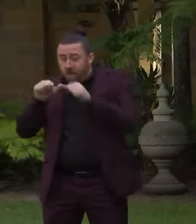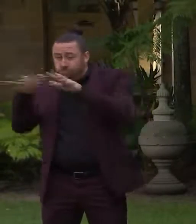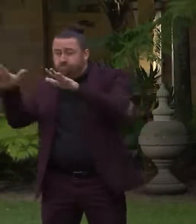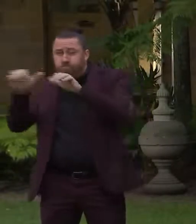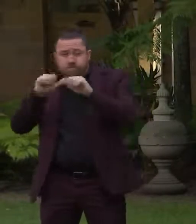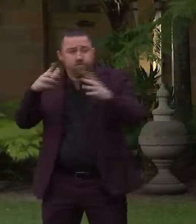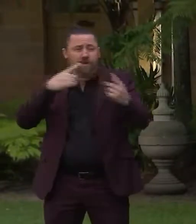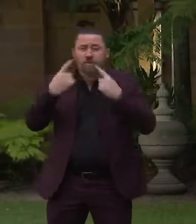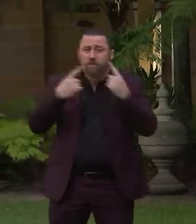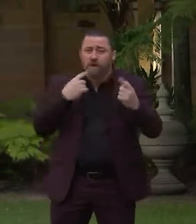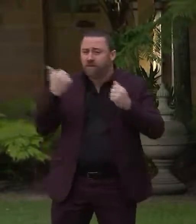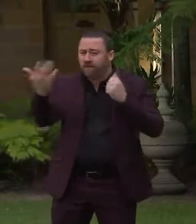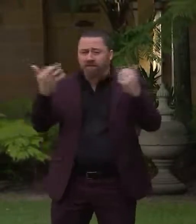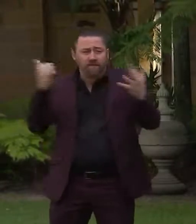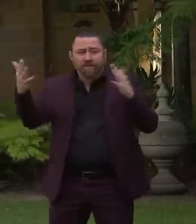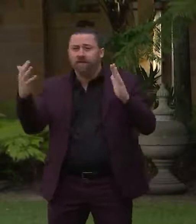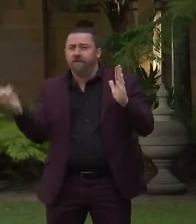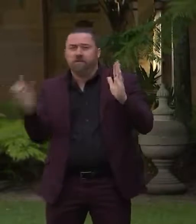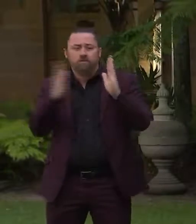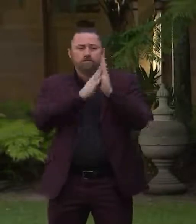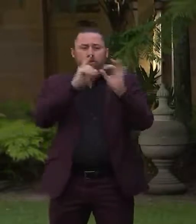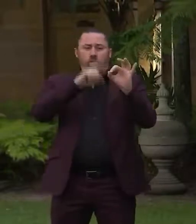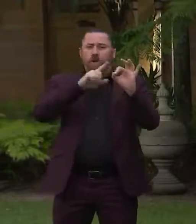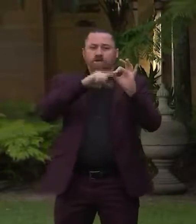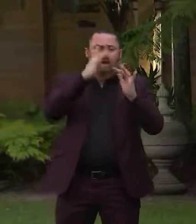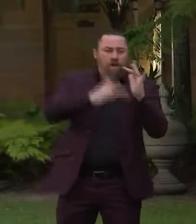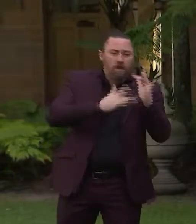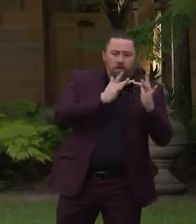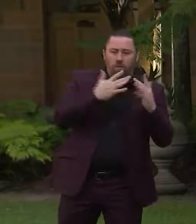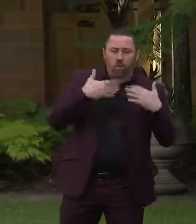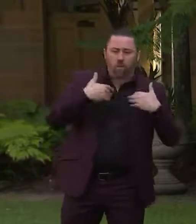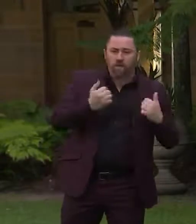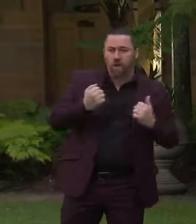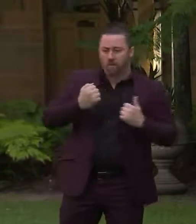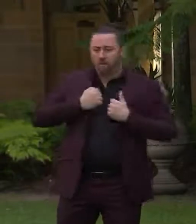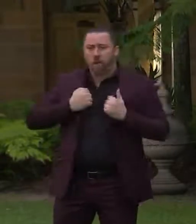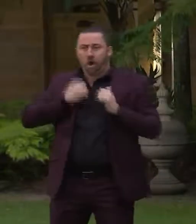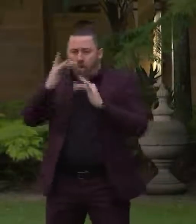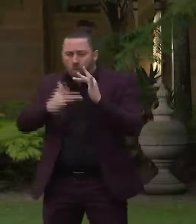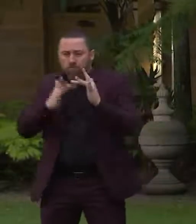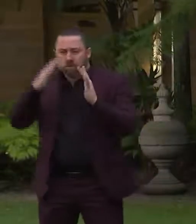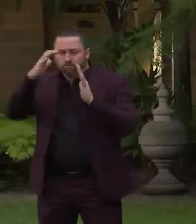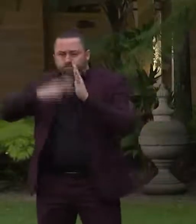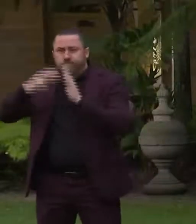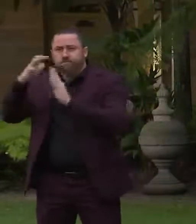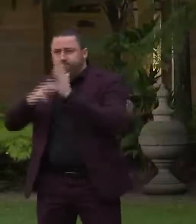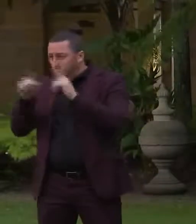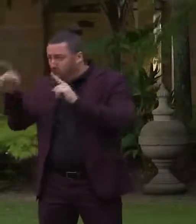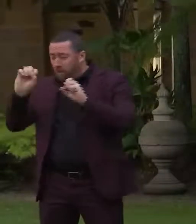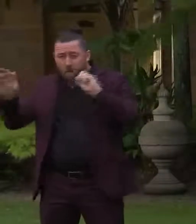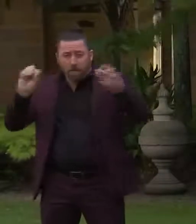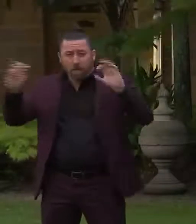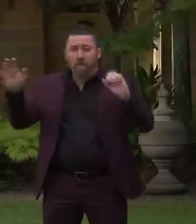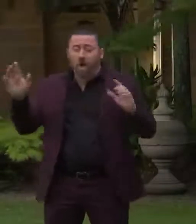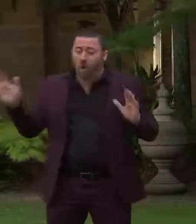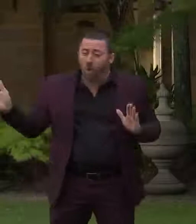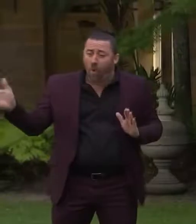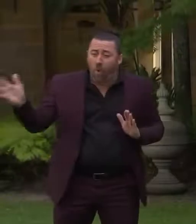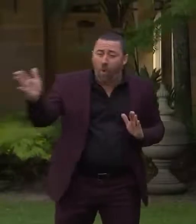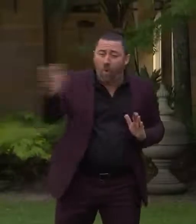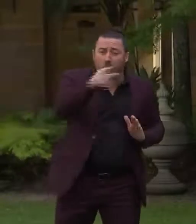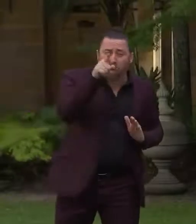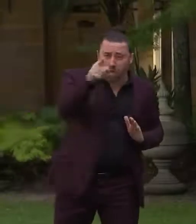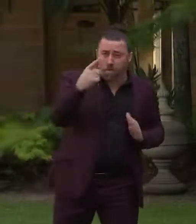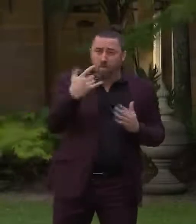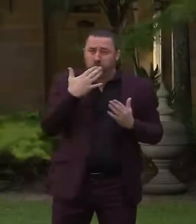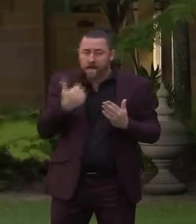put it up on the Queensland Health website, we'll put it up on my website as well. We want to make sure that people go through and just double and triple